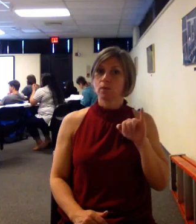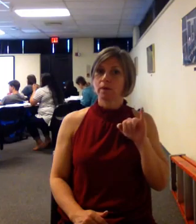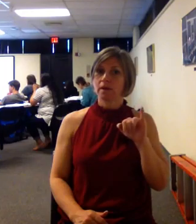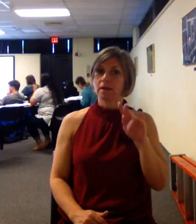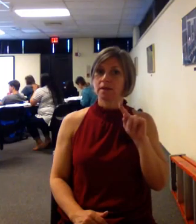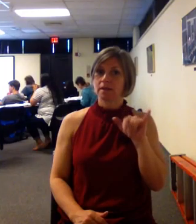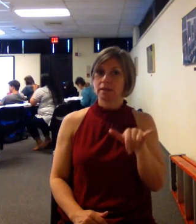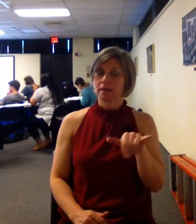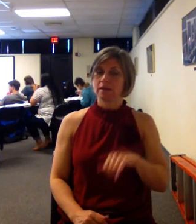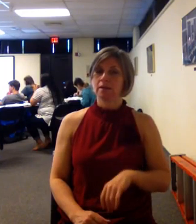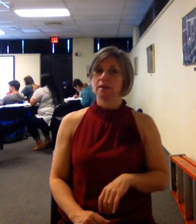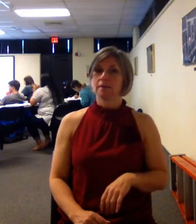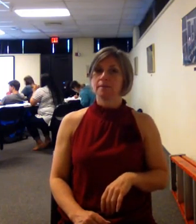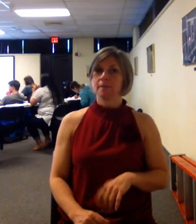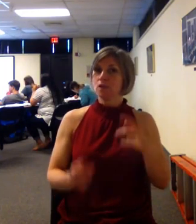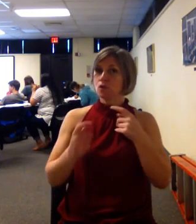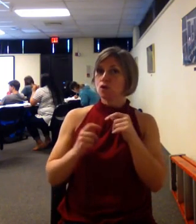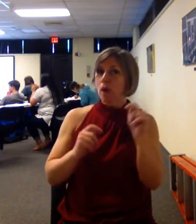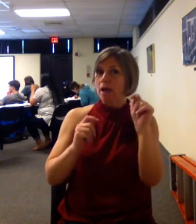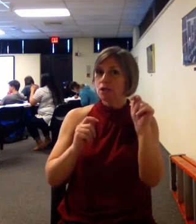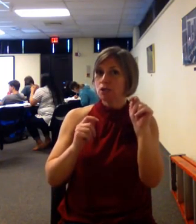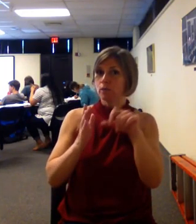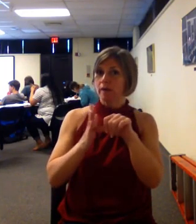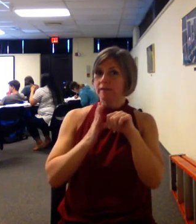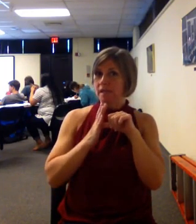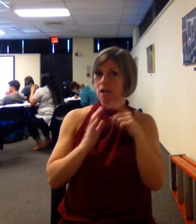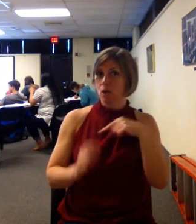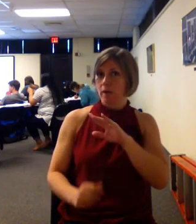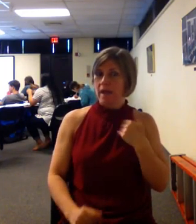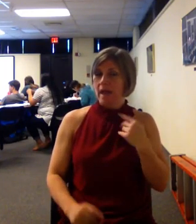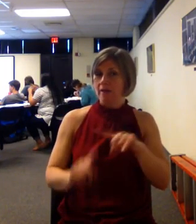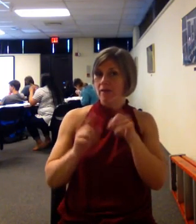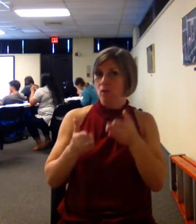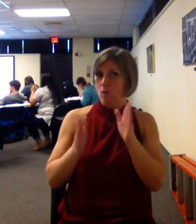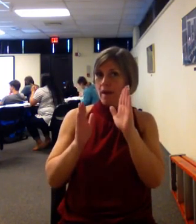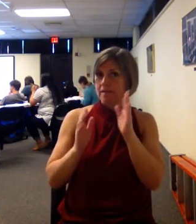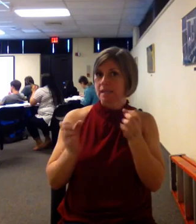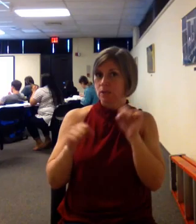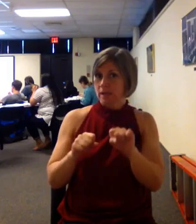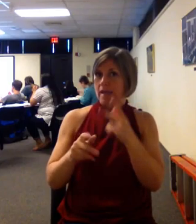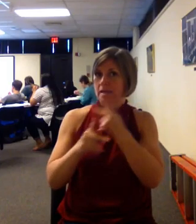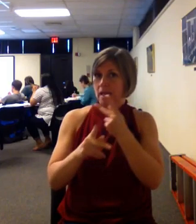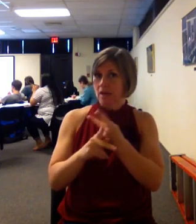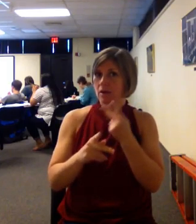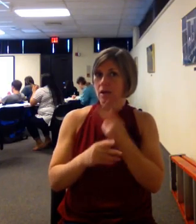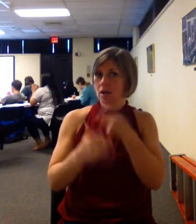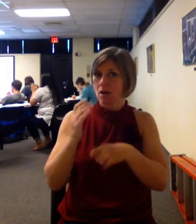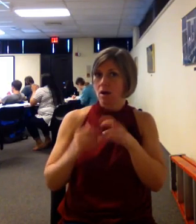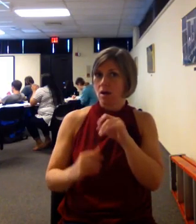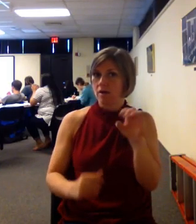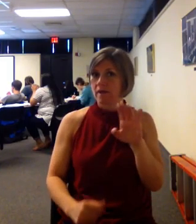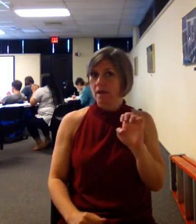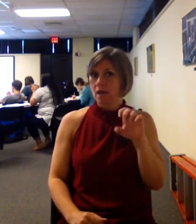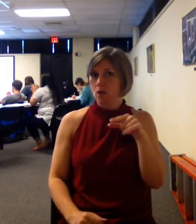So what they're trying to reiterate now is we've got different ways of calculating cost of equity. So the goal is to get a cost